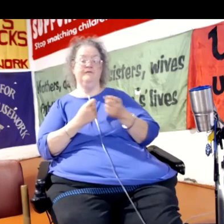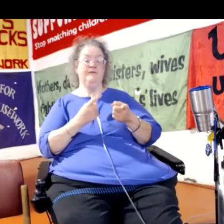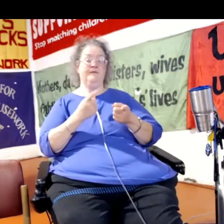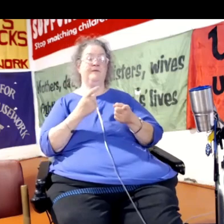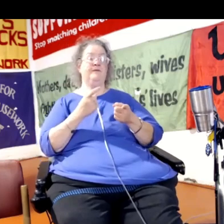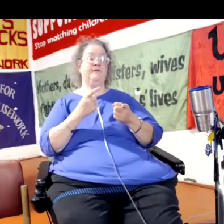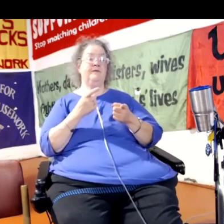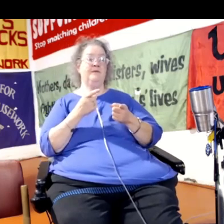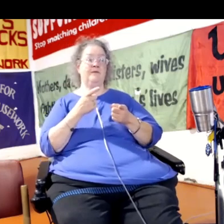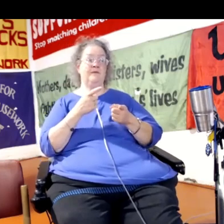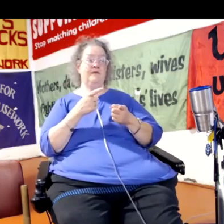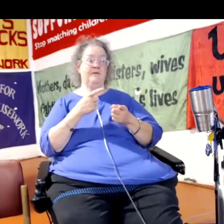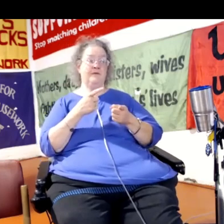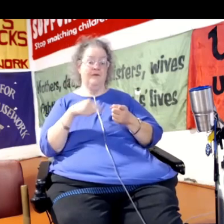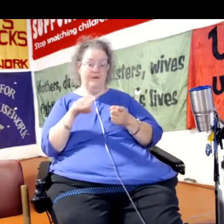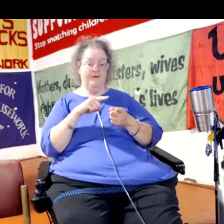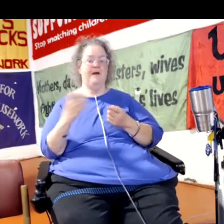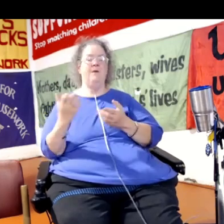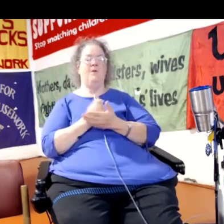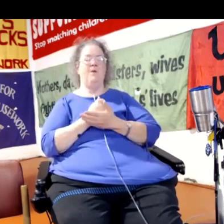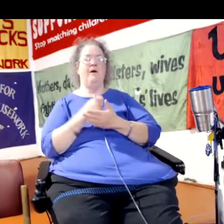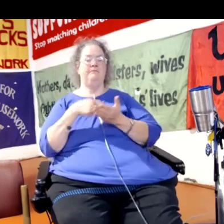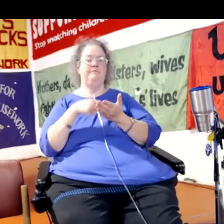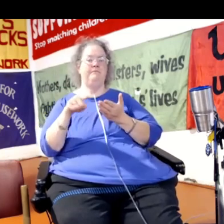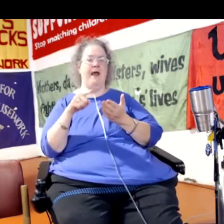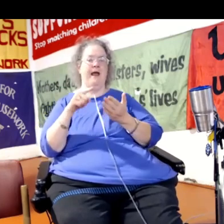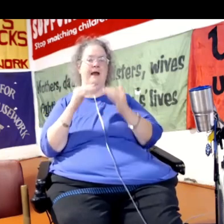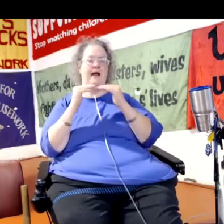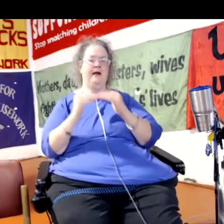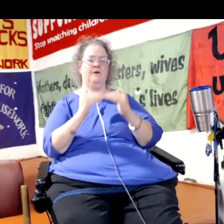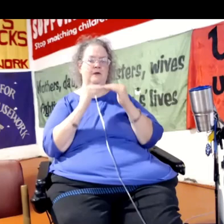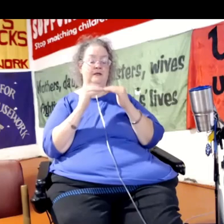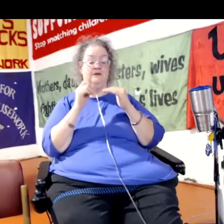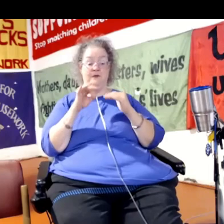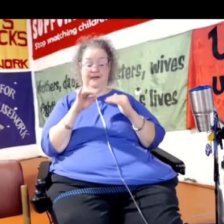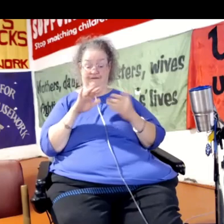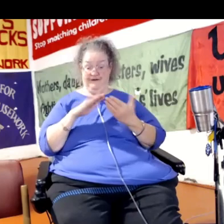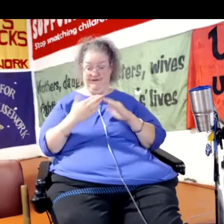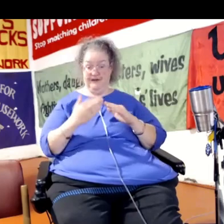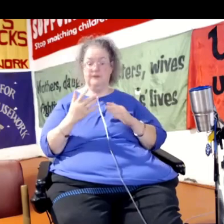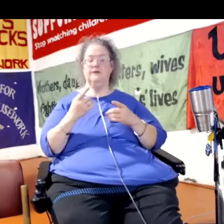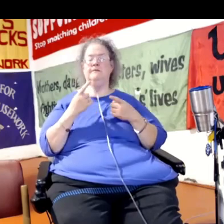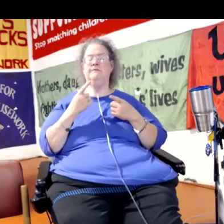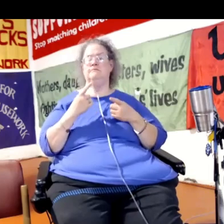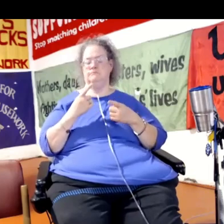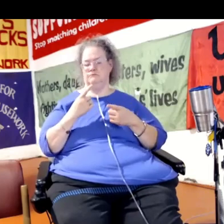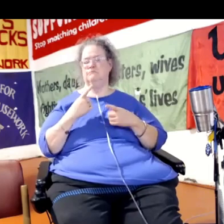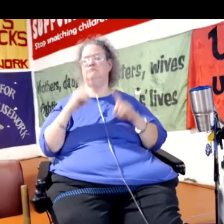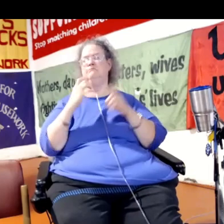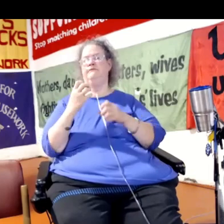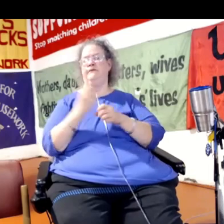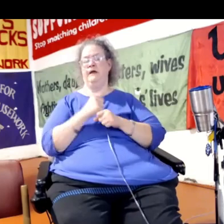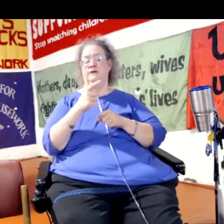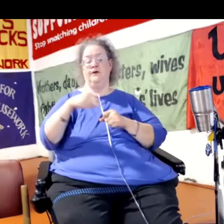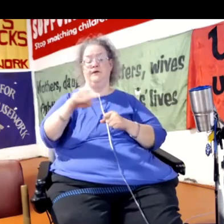they won pay equity. So any income that a village managed to get from selling its surplus was shared equally